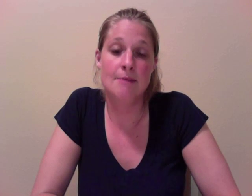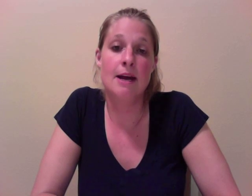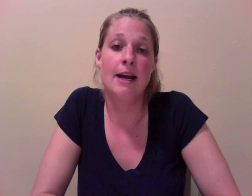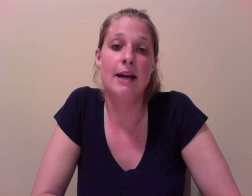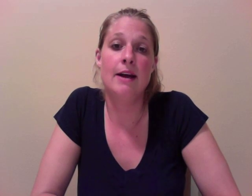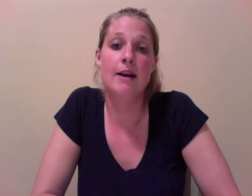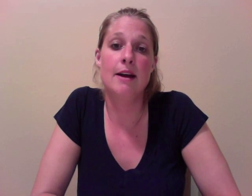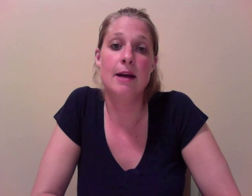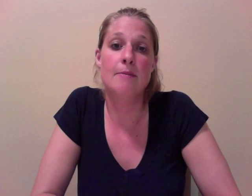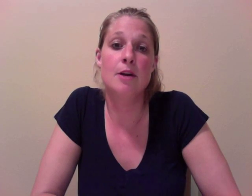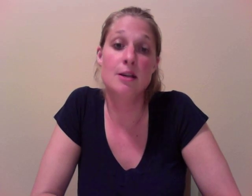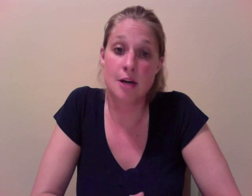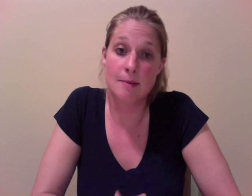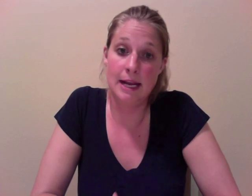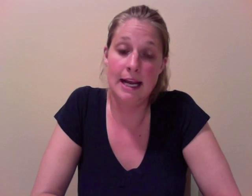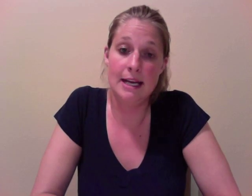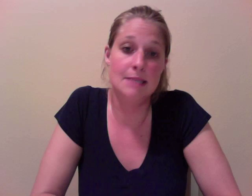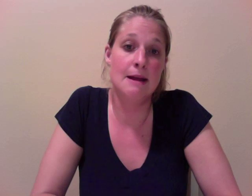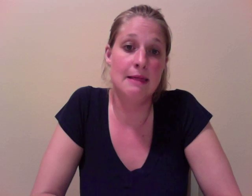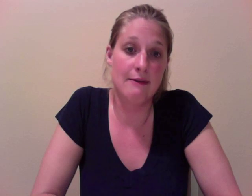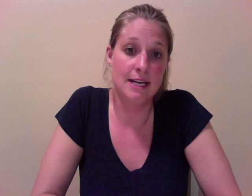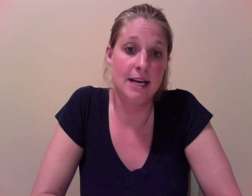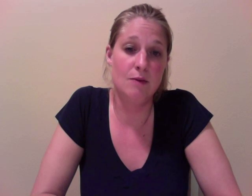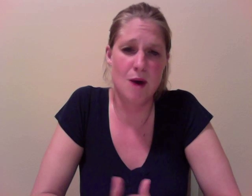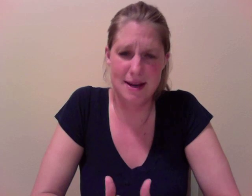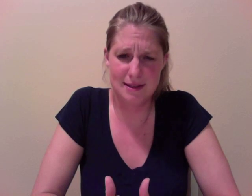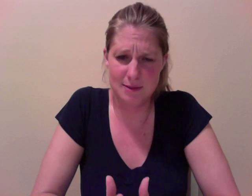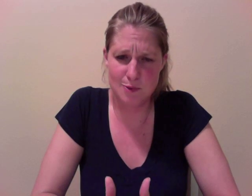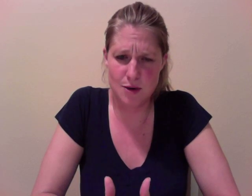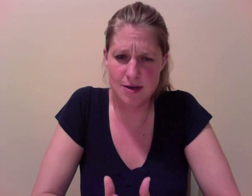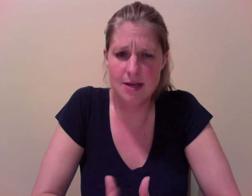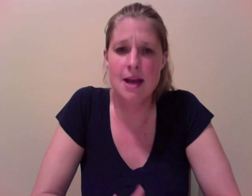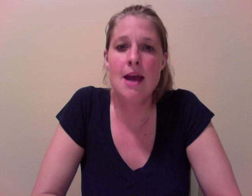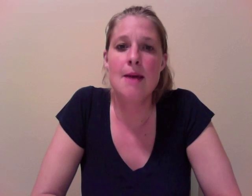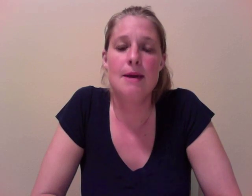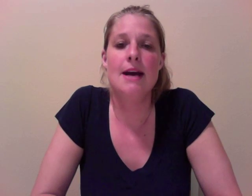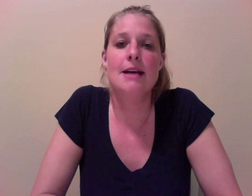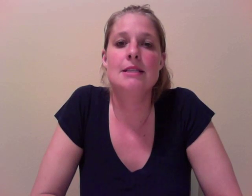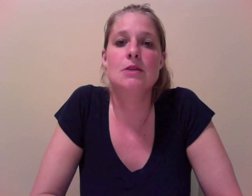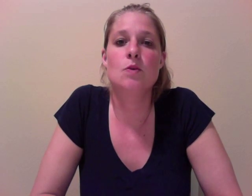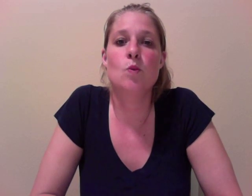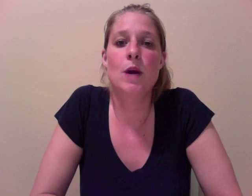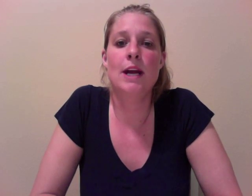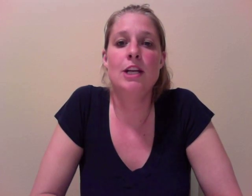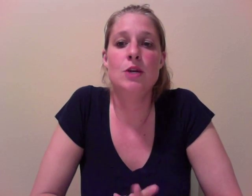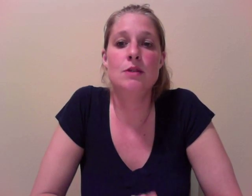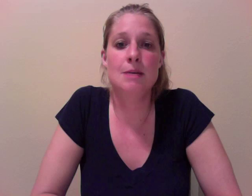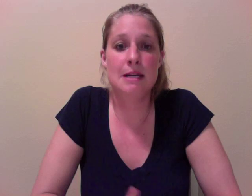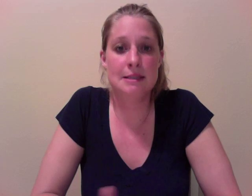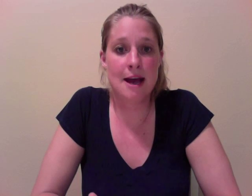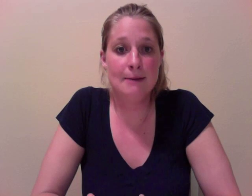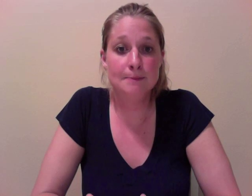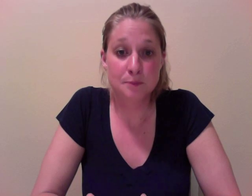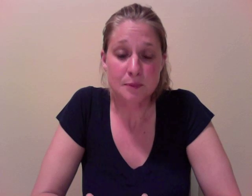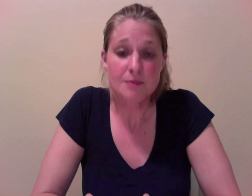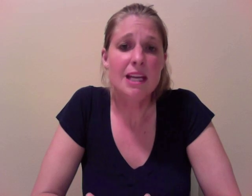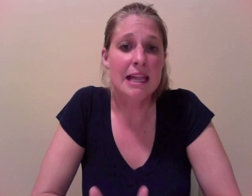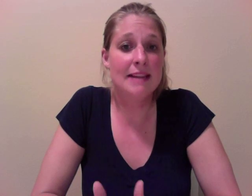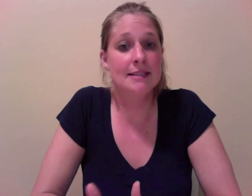my non-dominant hand is my left hand. Why is this important? Because when you see me sign, like the sign